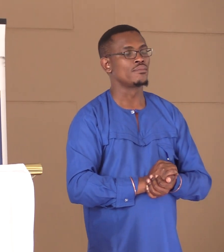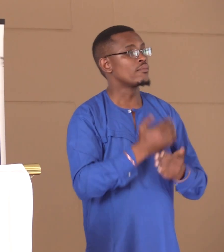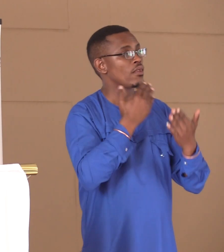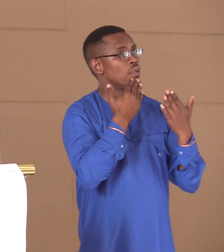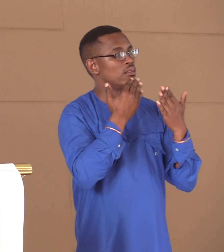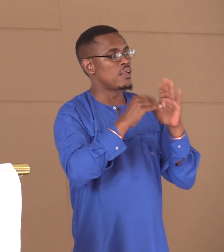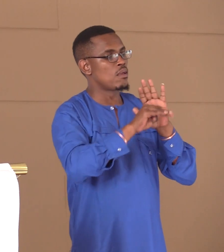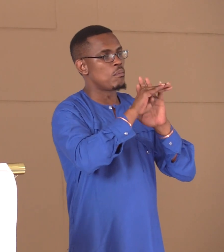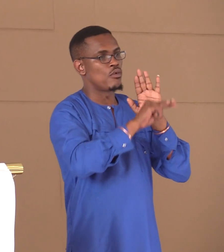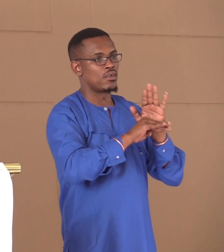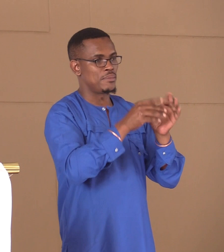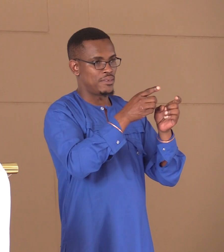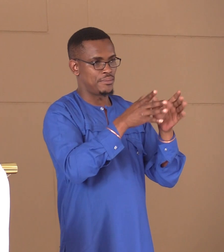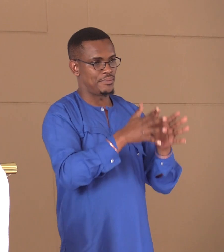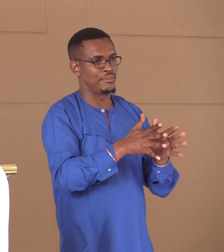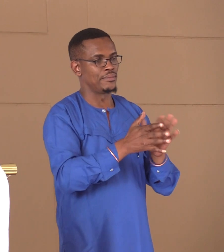Thank you, Program Director.